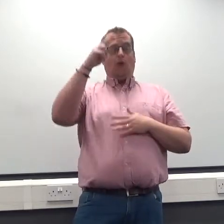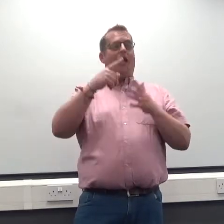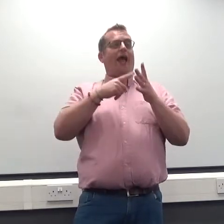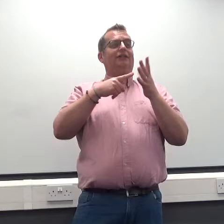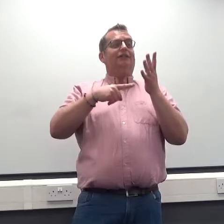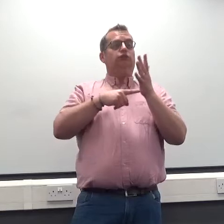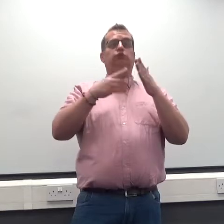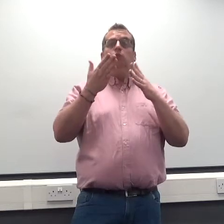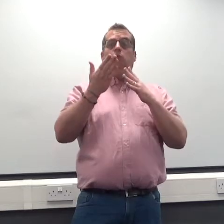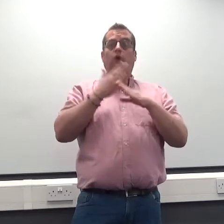testing centre.